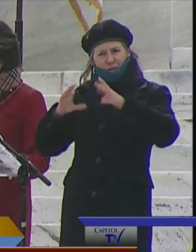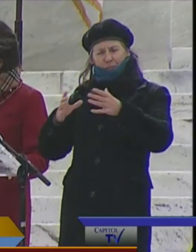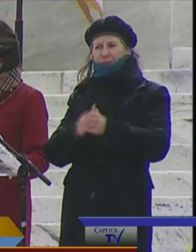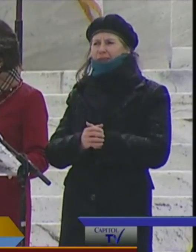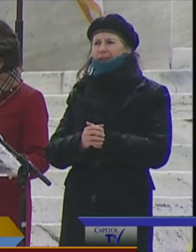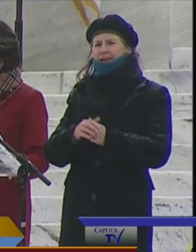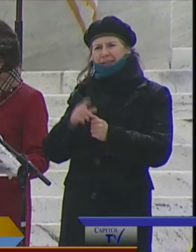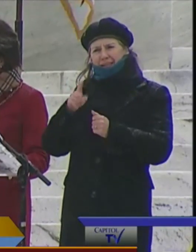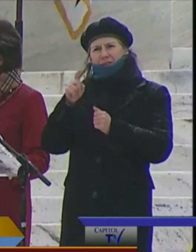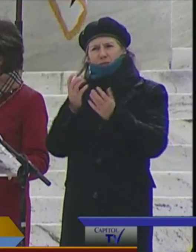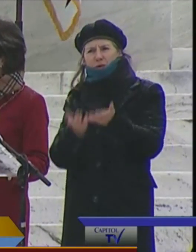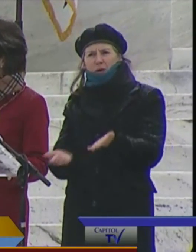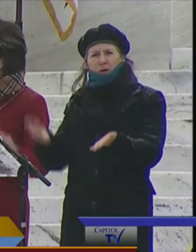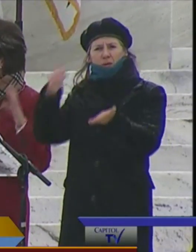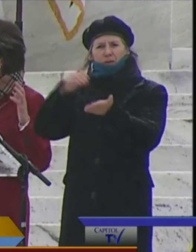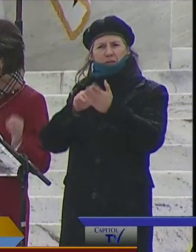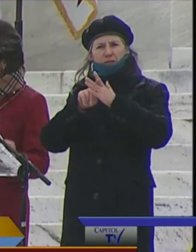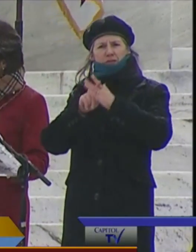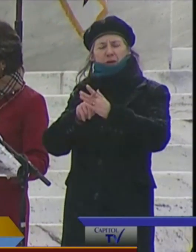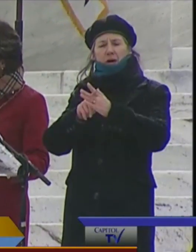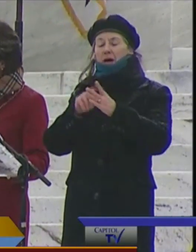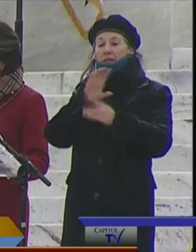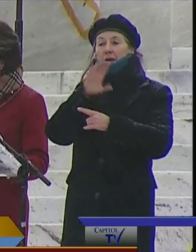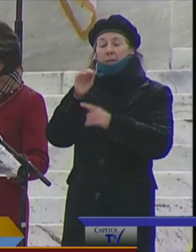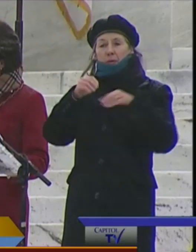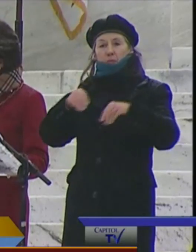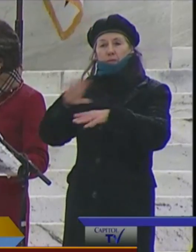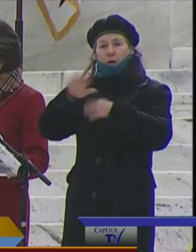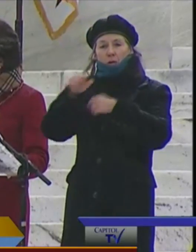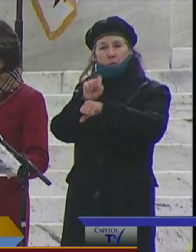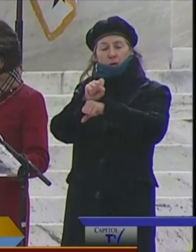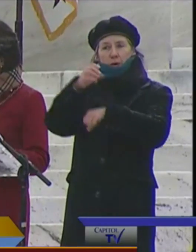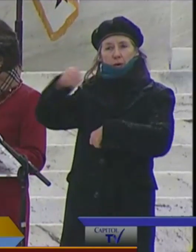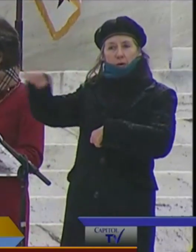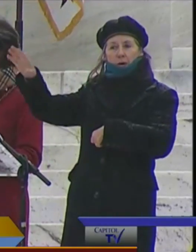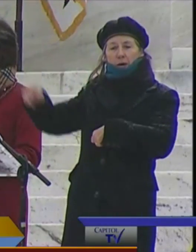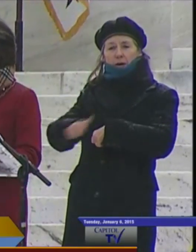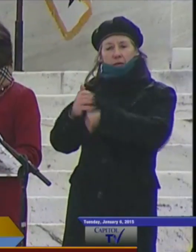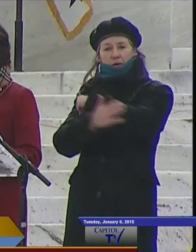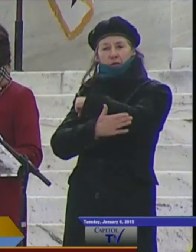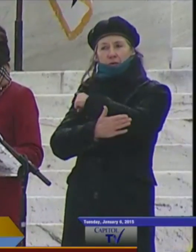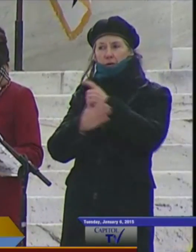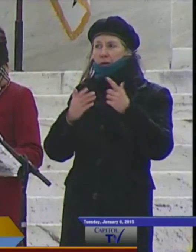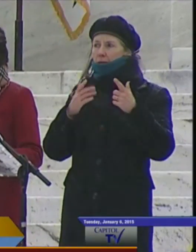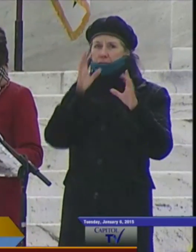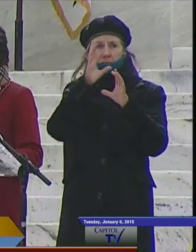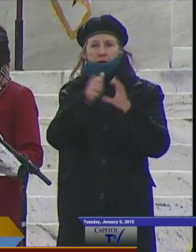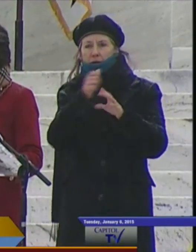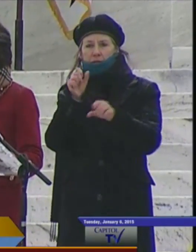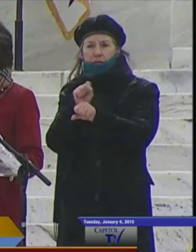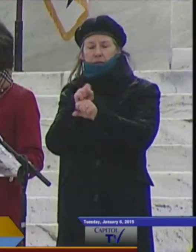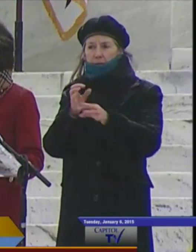struggling to start over again when the company moved all the jobs overseas. Too many Rhode Islanders today face that